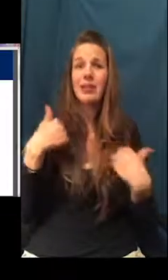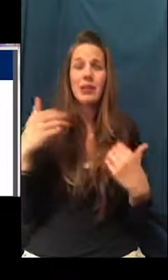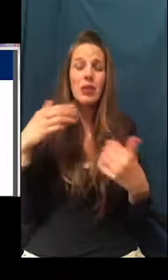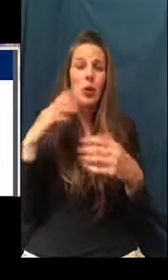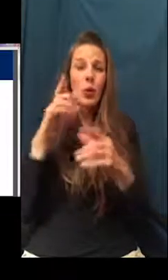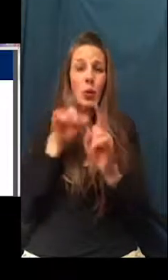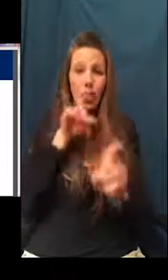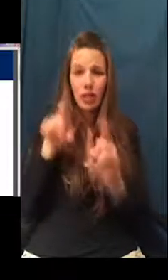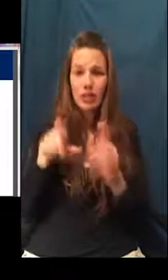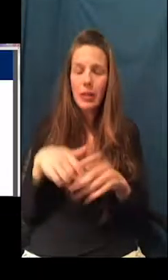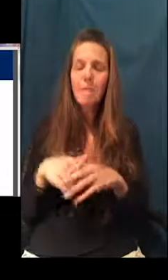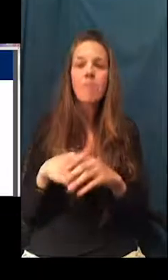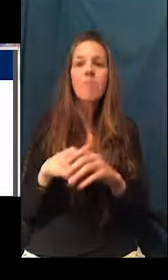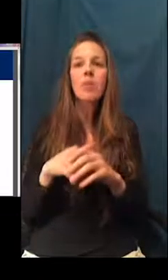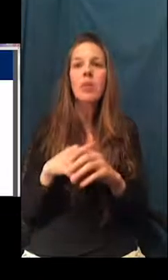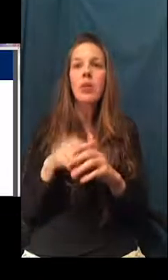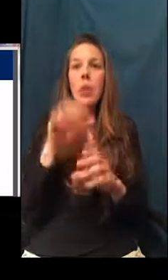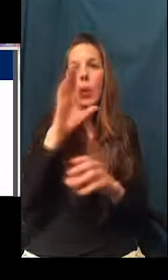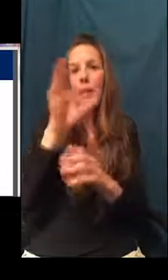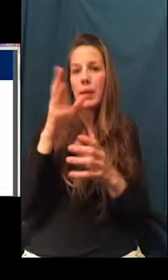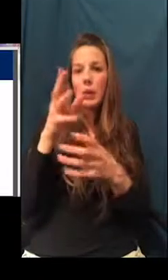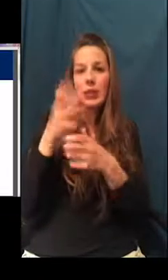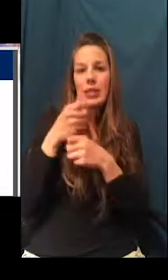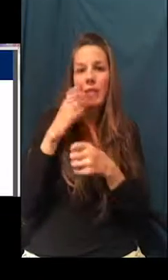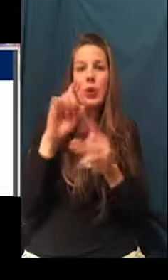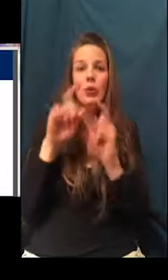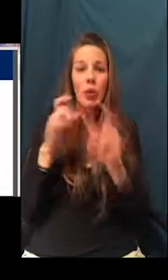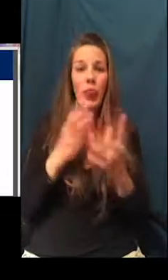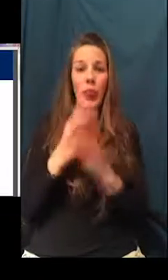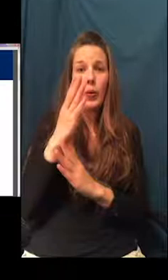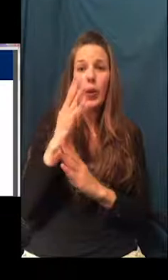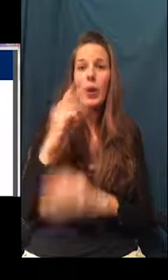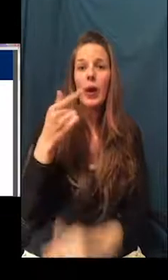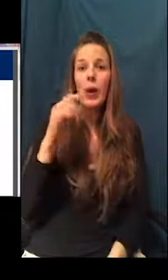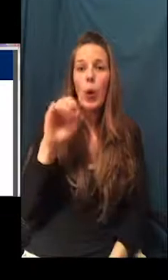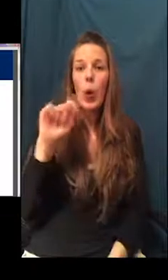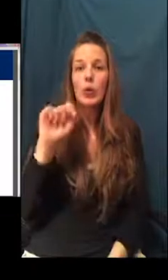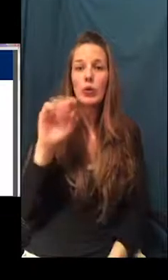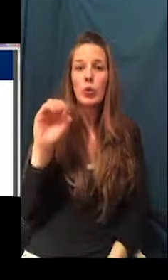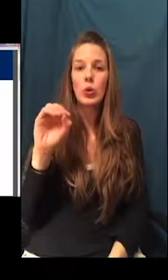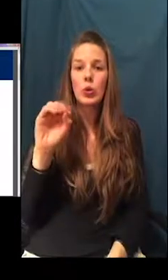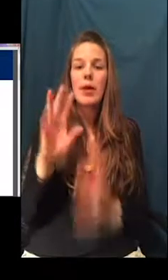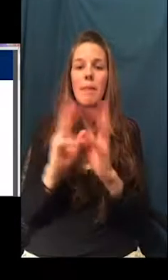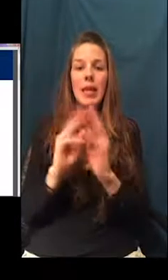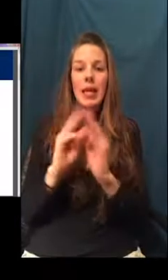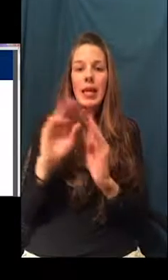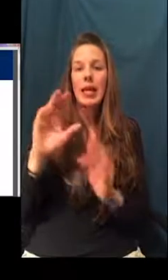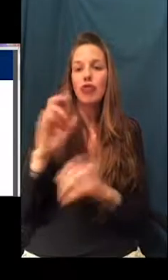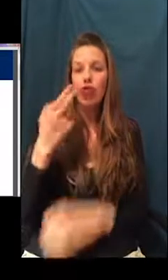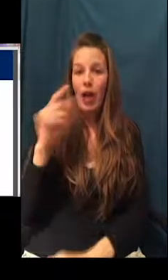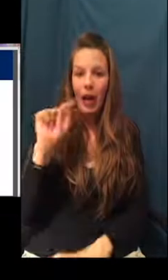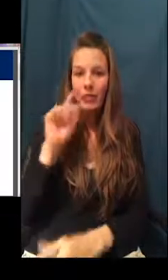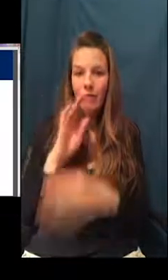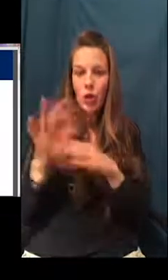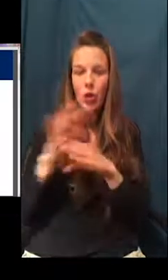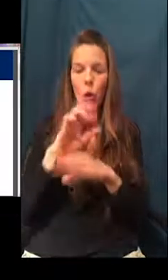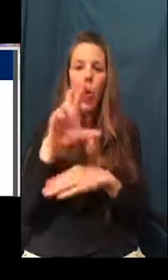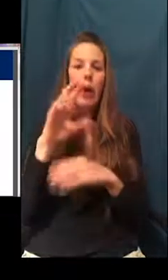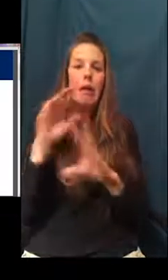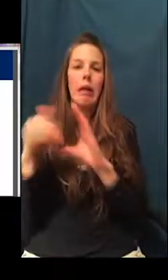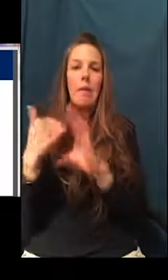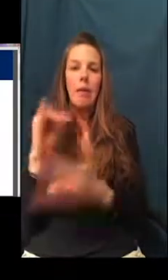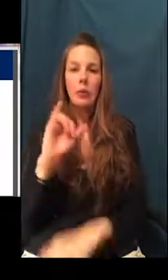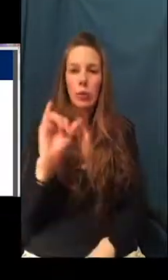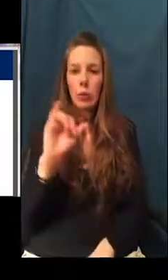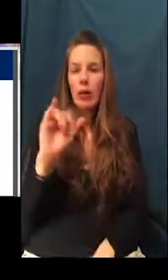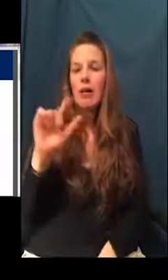panelists. We're going to be receiving those questions via the GoToMeeting chat function, or you can also